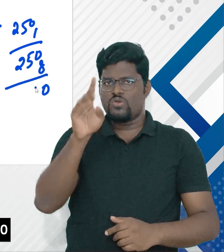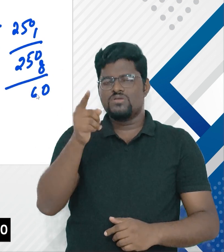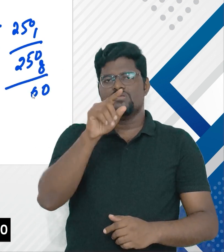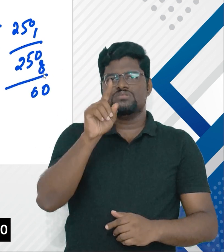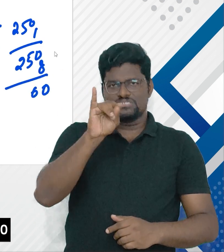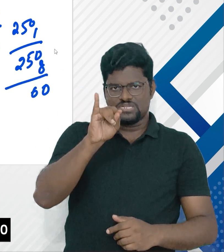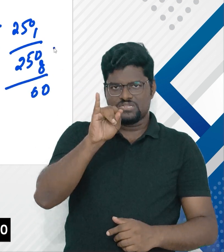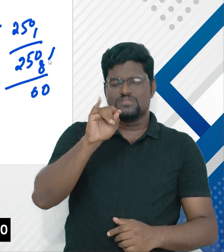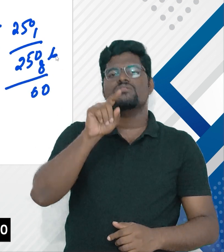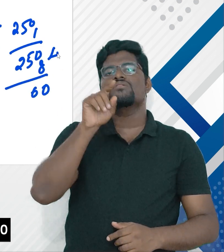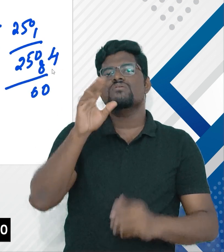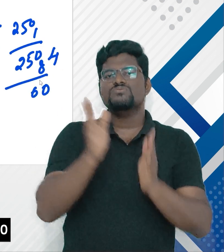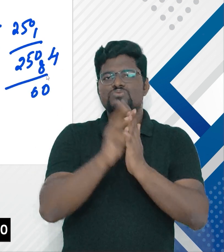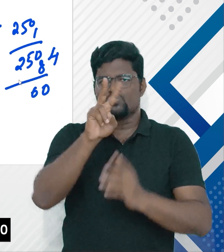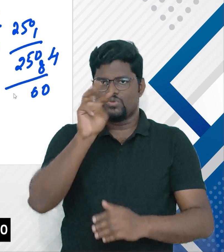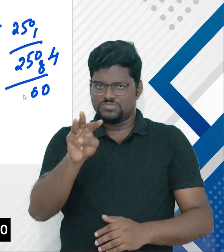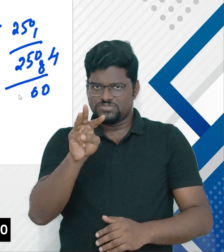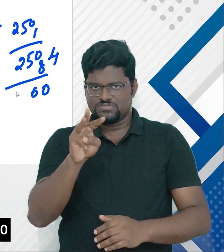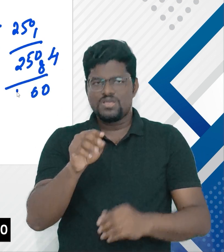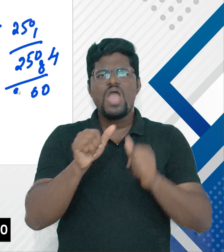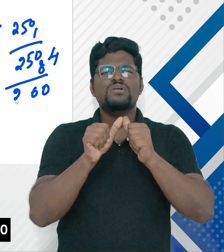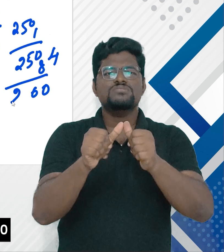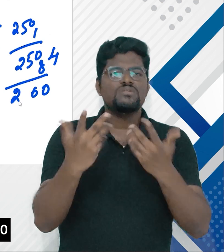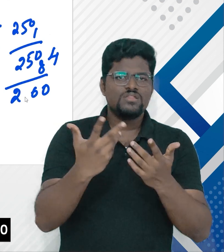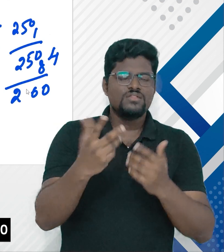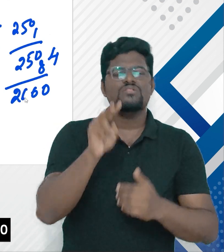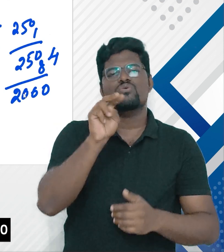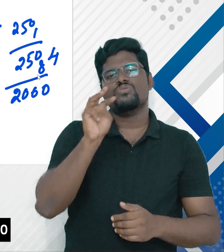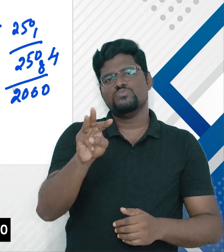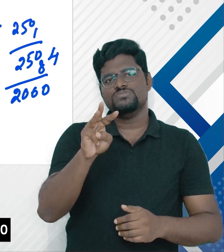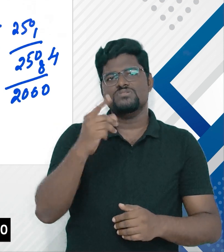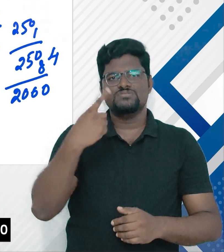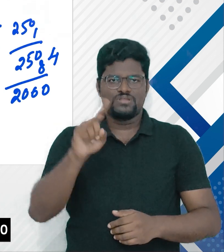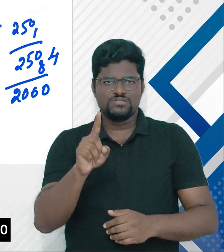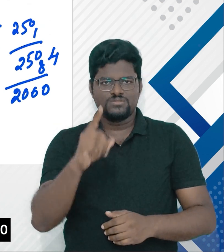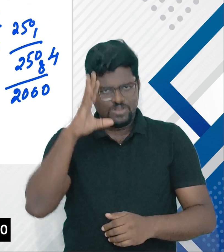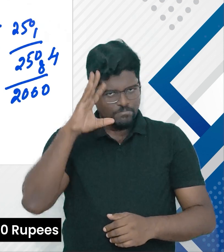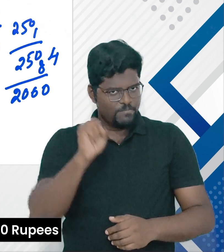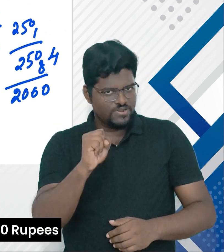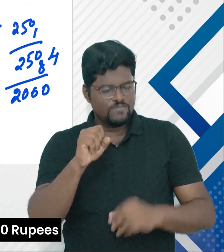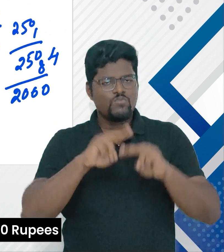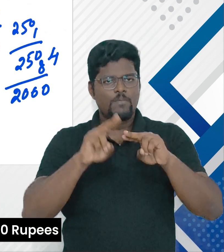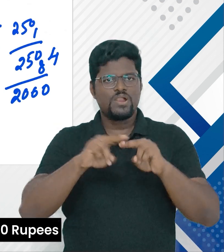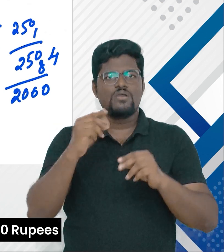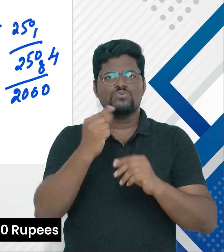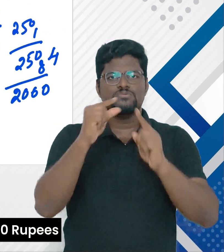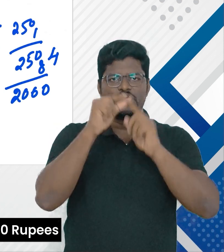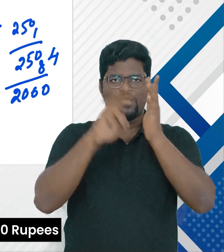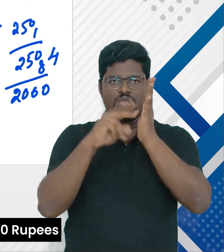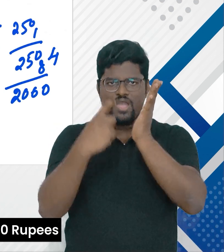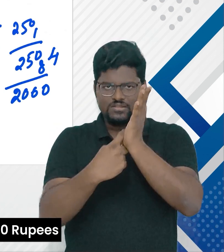5 8s are 40, remaining 4, 8 2s are 16, 16 plus 4, 2000. So, answer